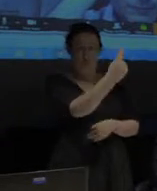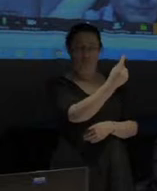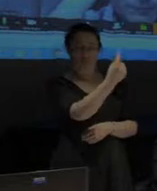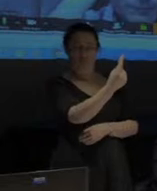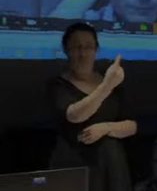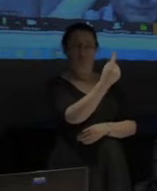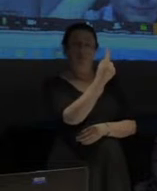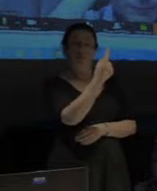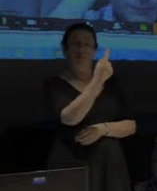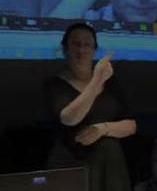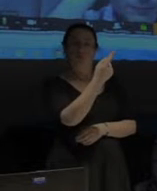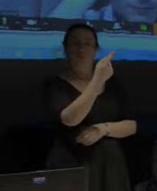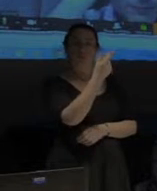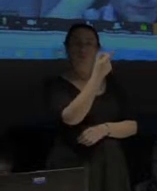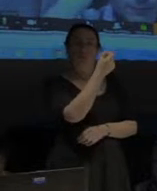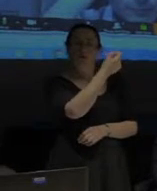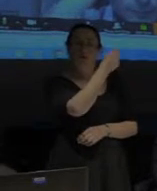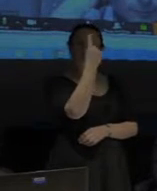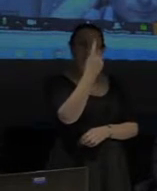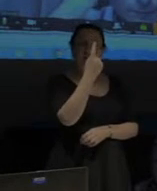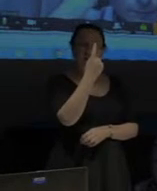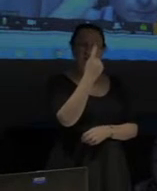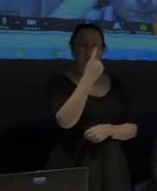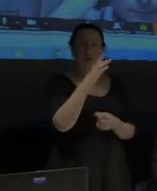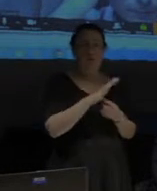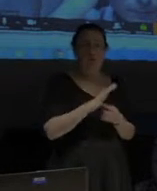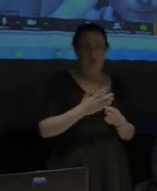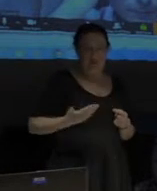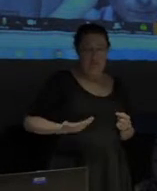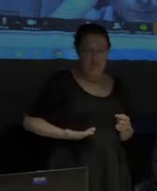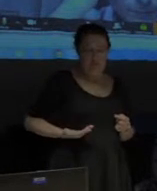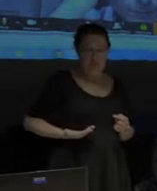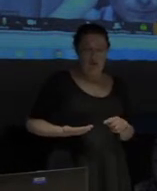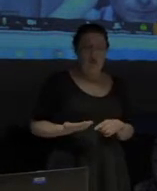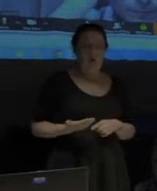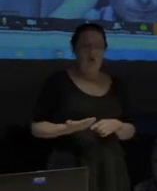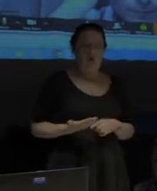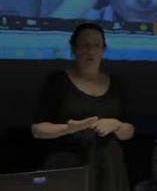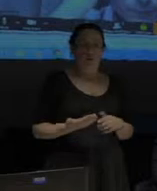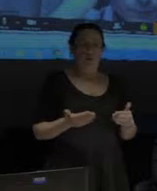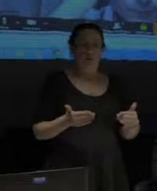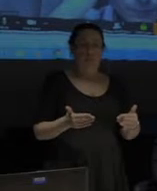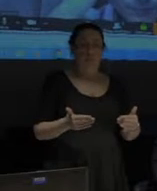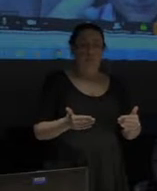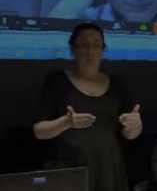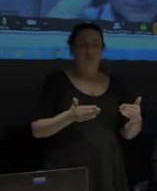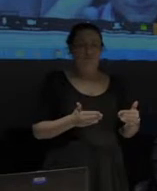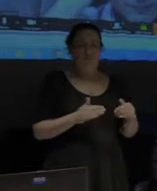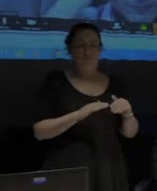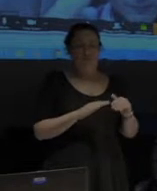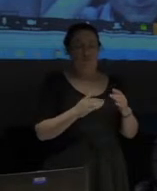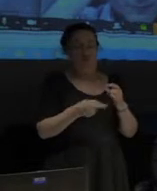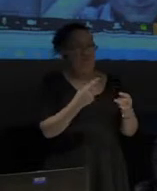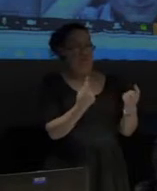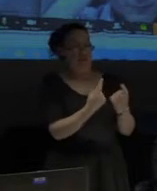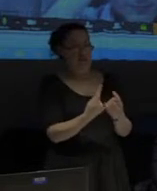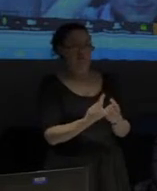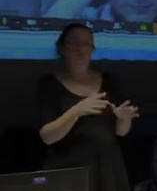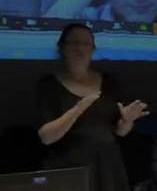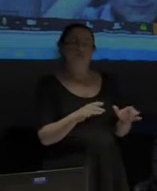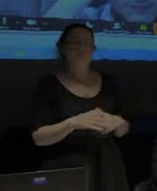understanding the business imperative ahead of everything else. Not necessarily